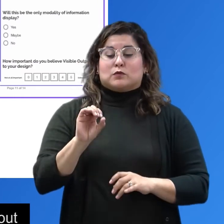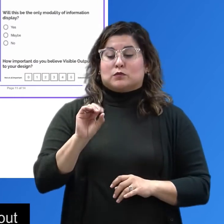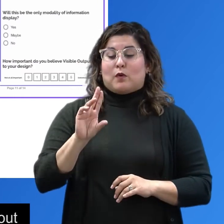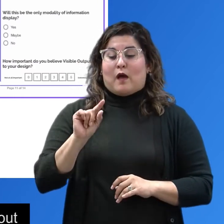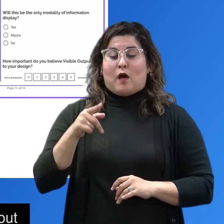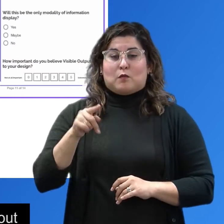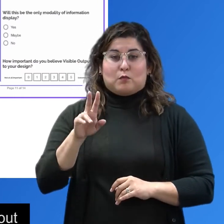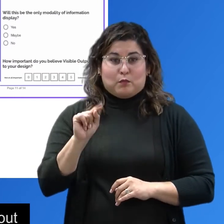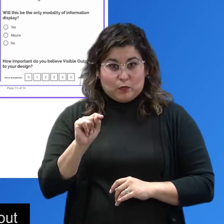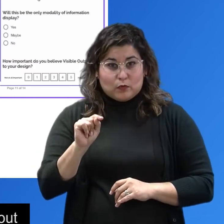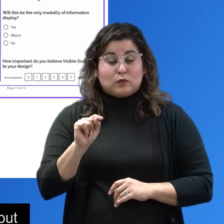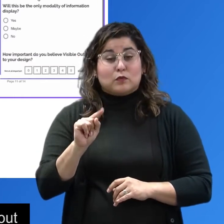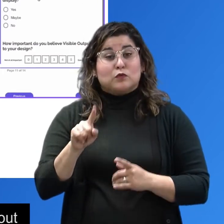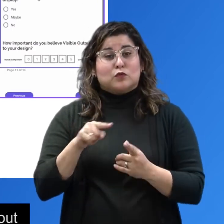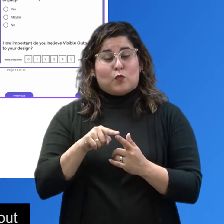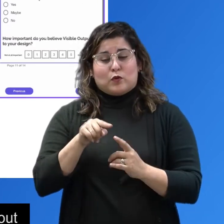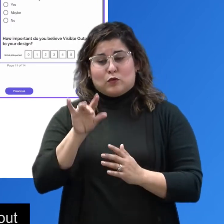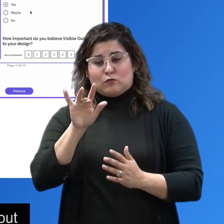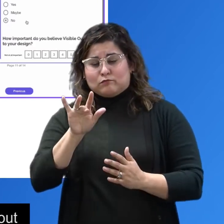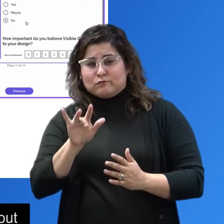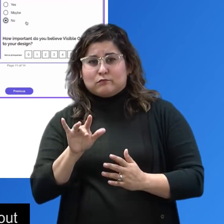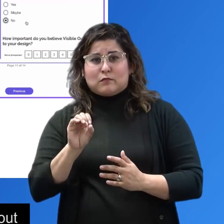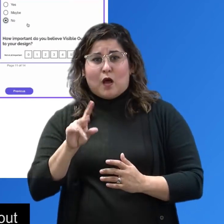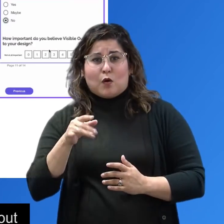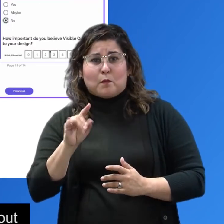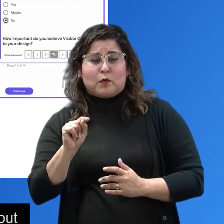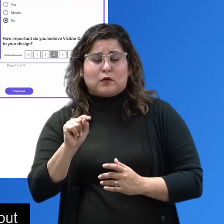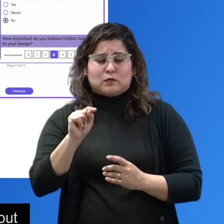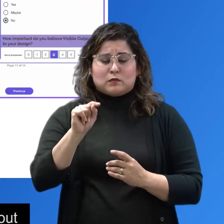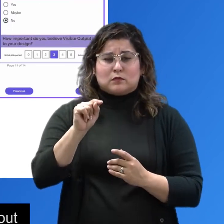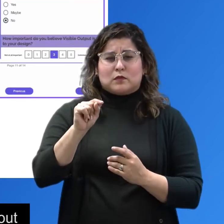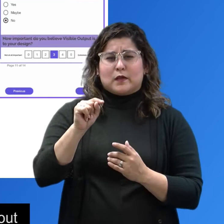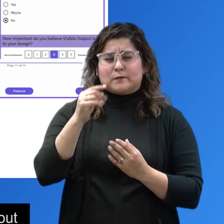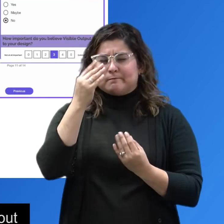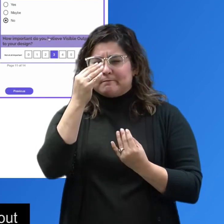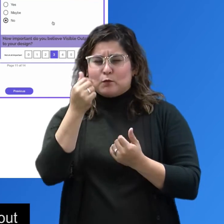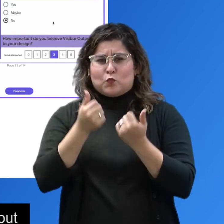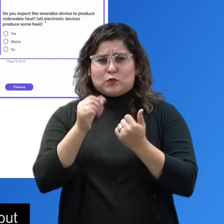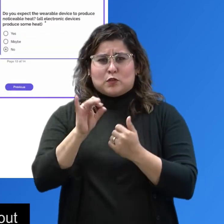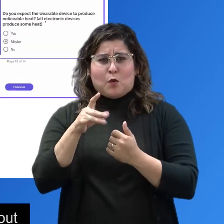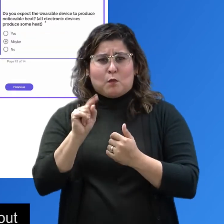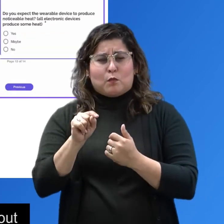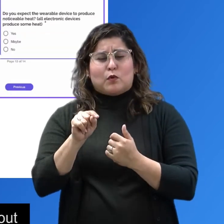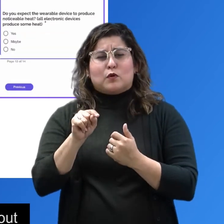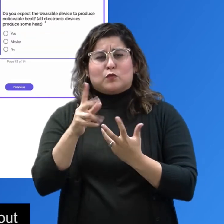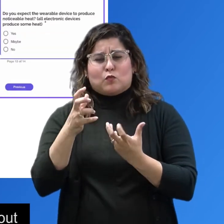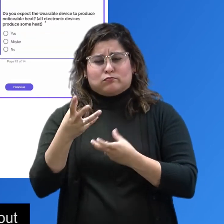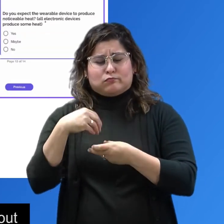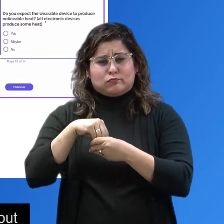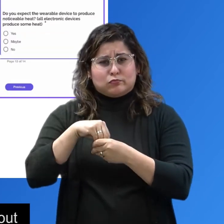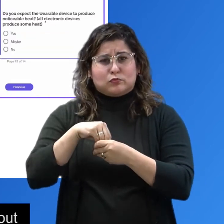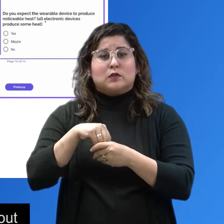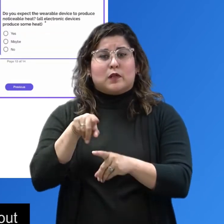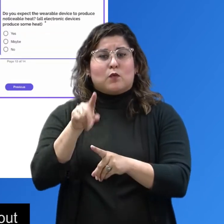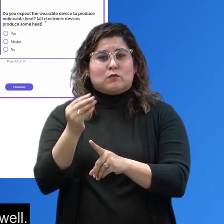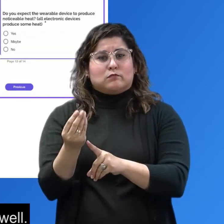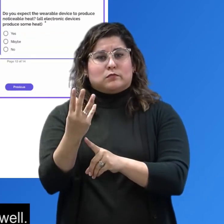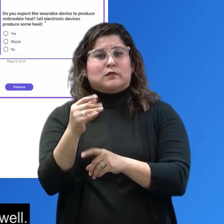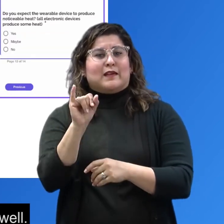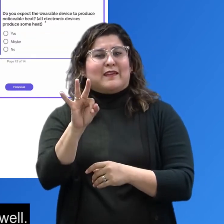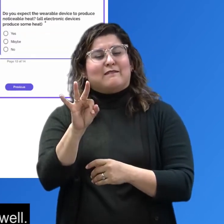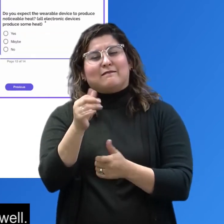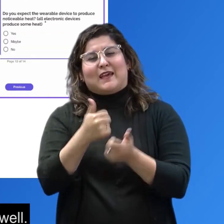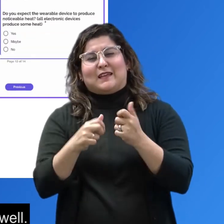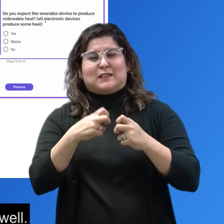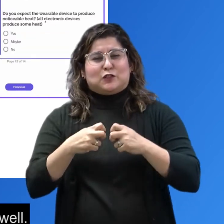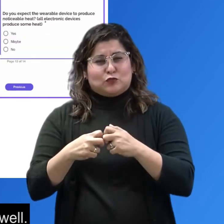So when you're picking output and talking about which outputs you're thinking about, it will let you know if there might be